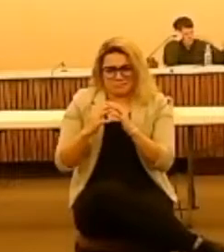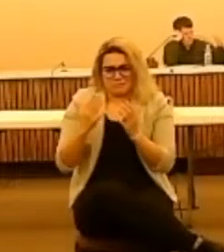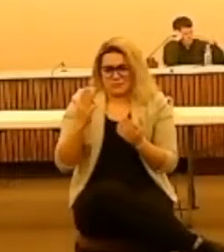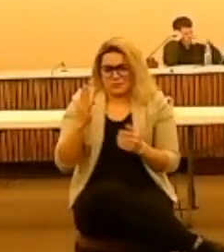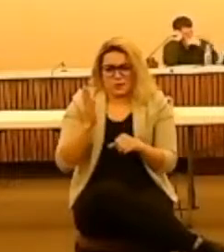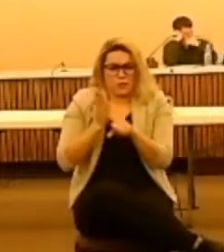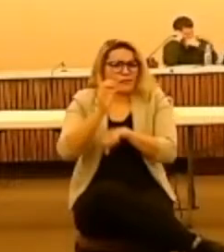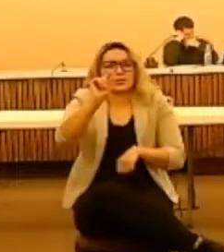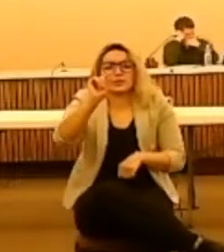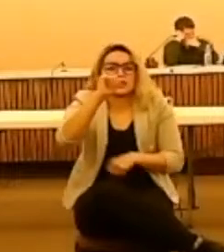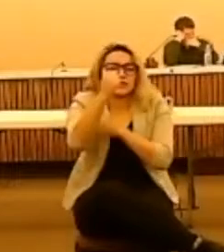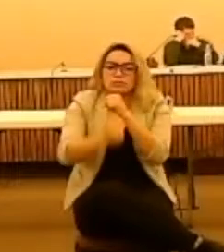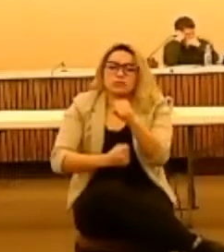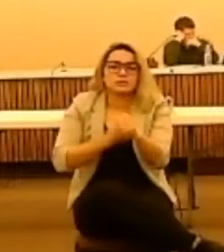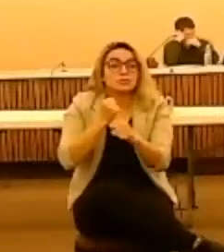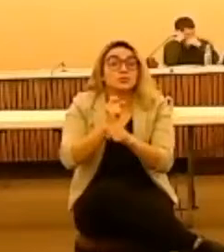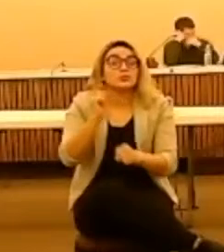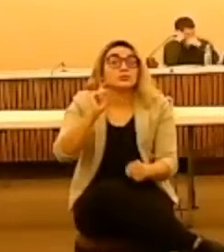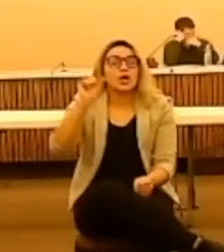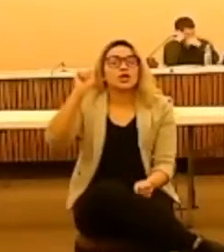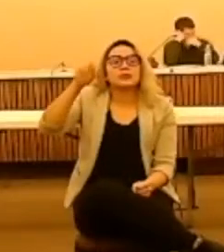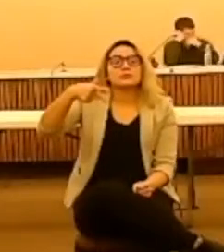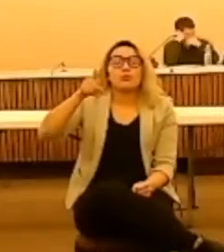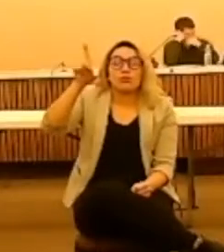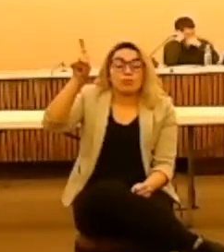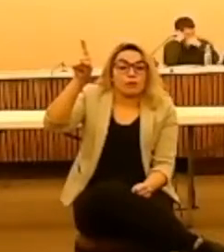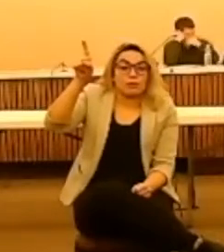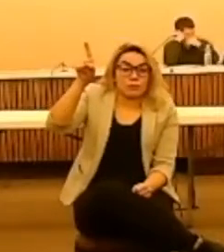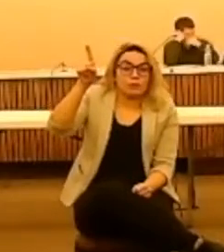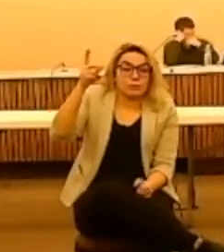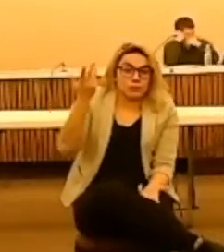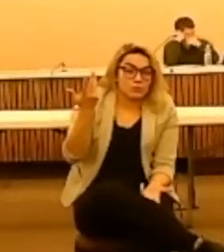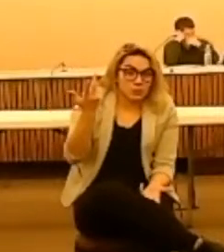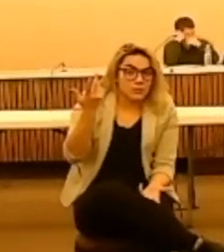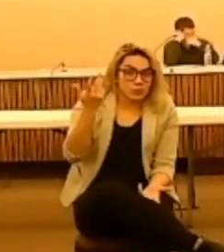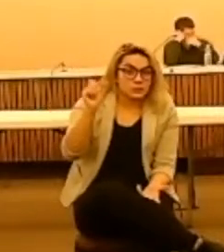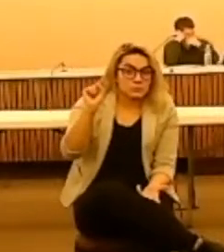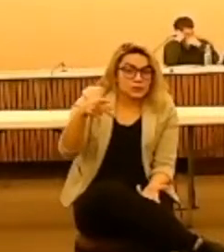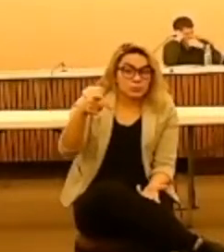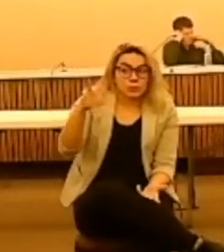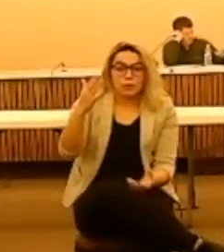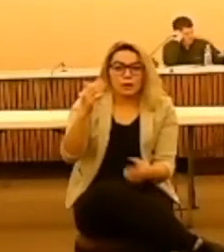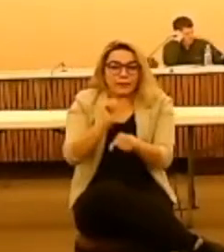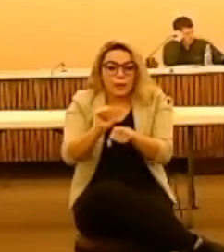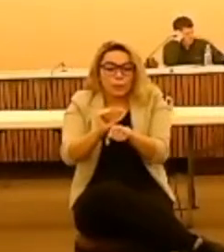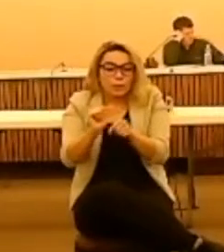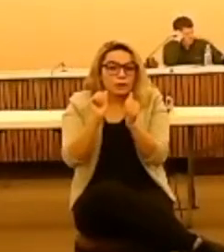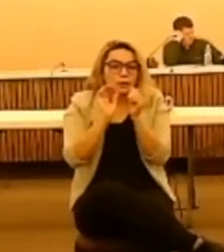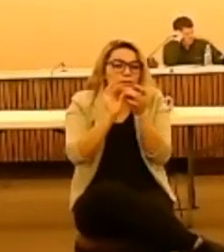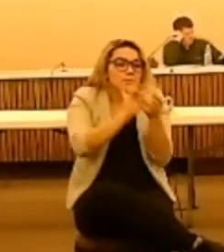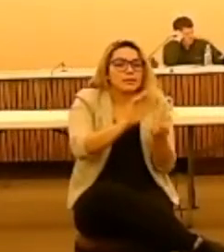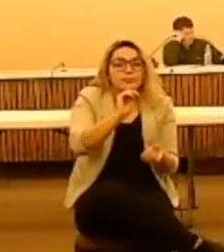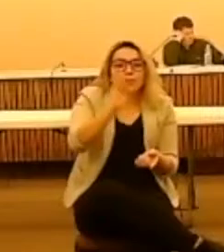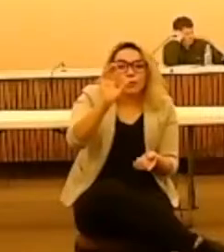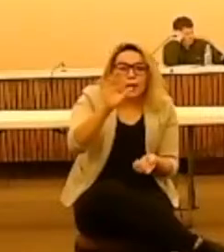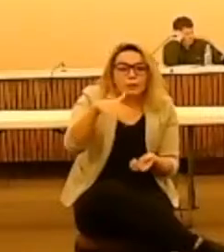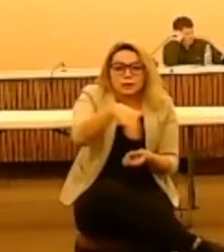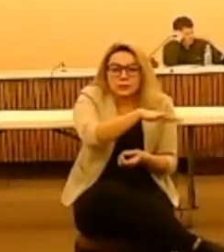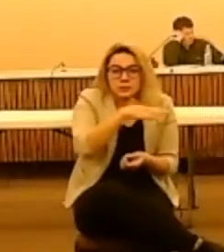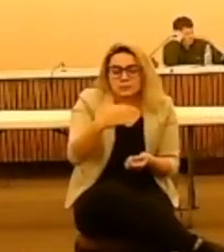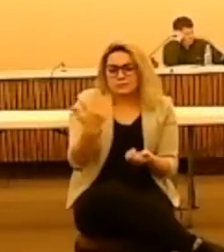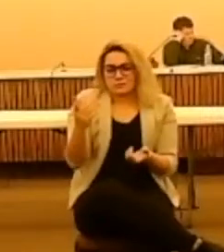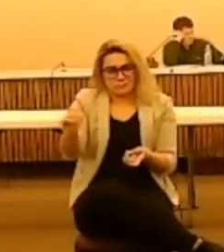They're located in Spencerport, New York, and they work primarily in the Monroe County area. They have a intimate knowledge